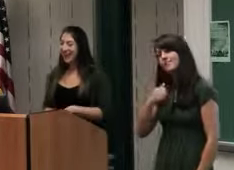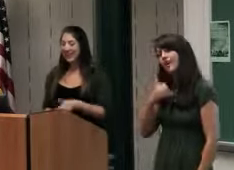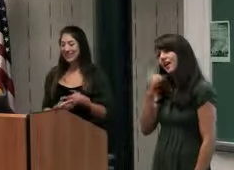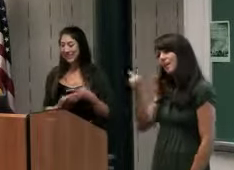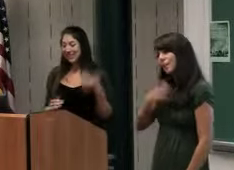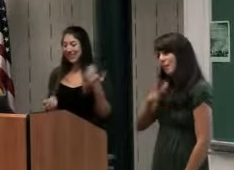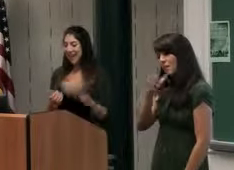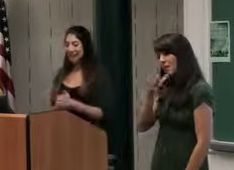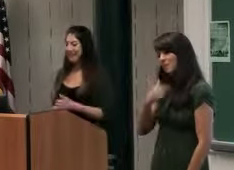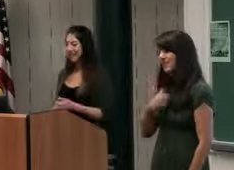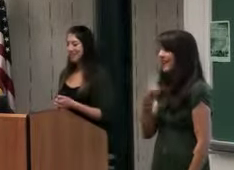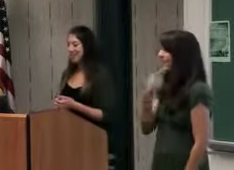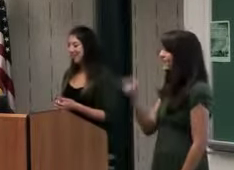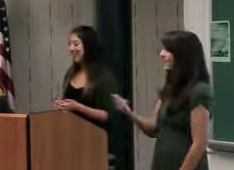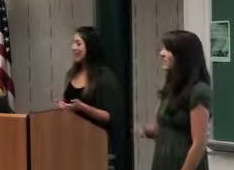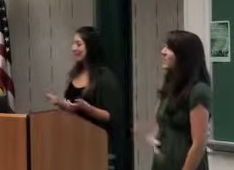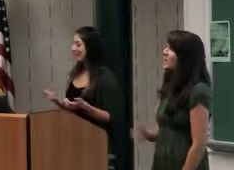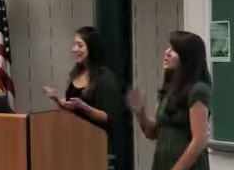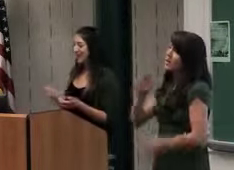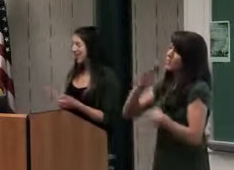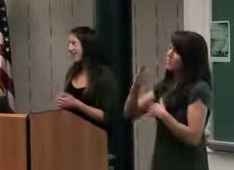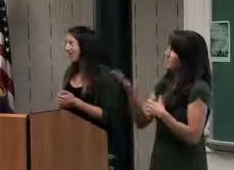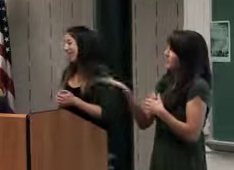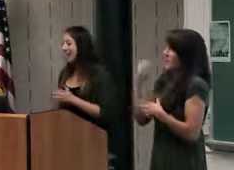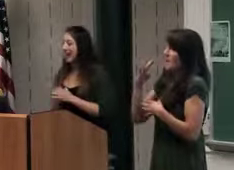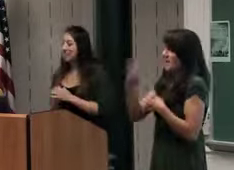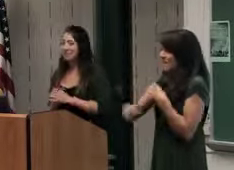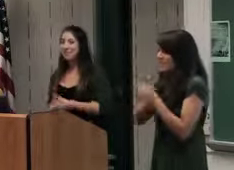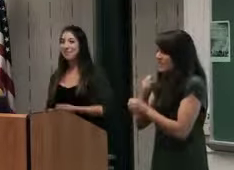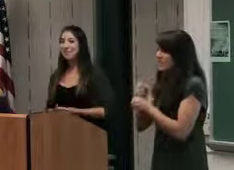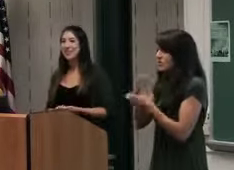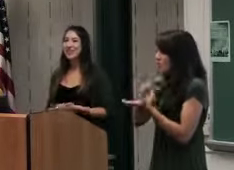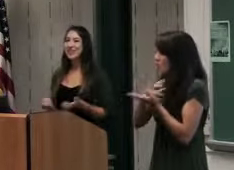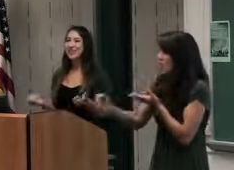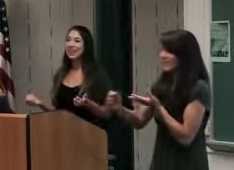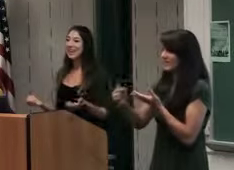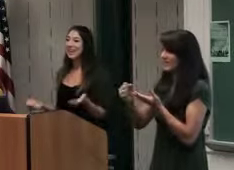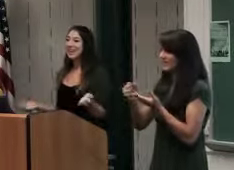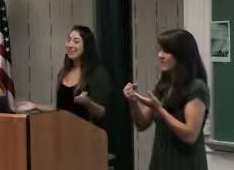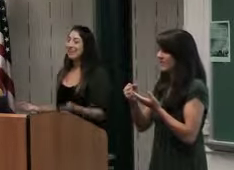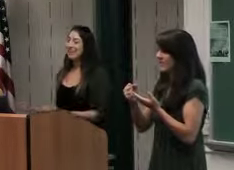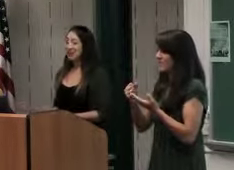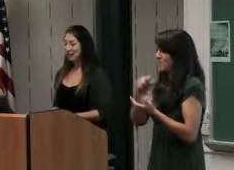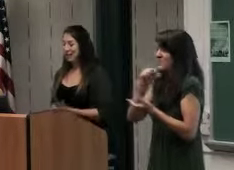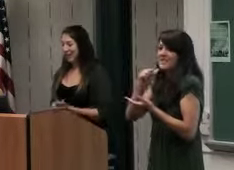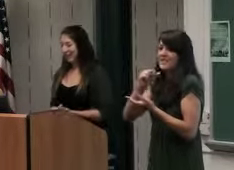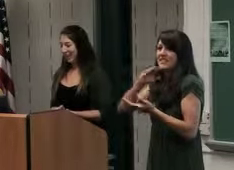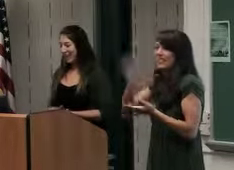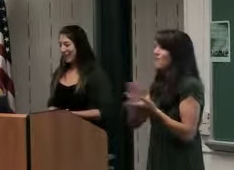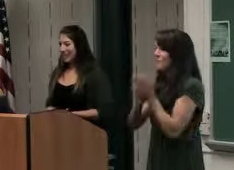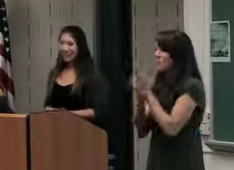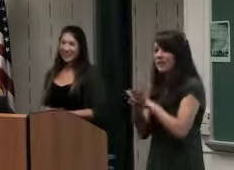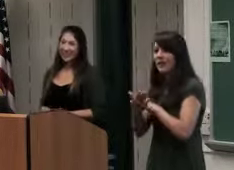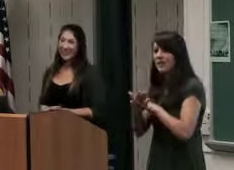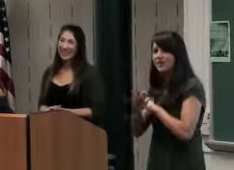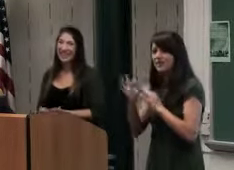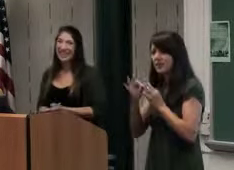I called her. I told her that I wasted the past 4 years, all this money, I never become an interpreter. Yeah, I had a pity party.